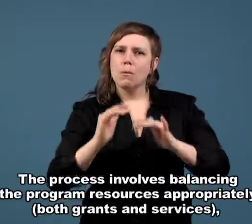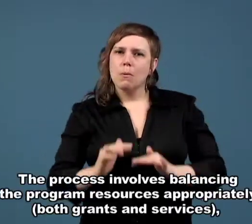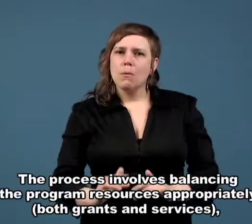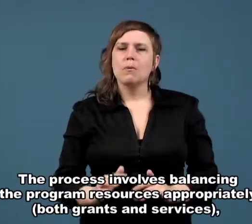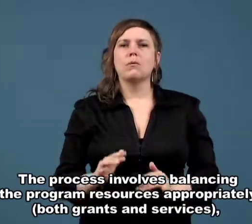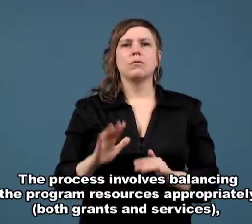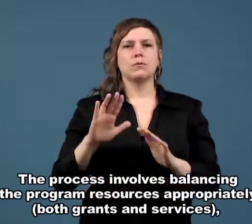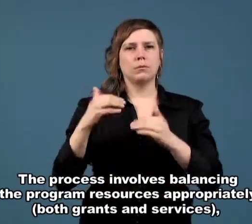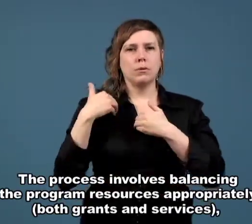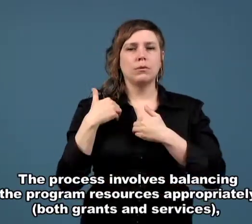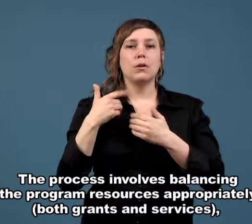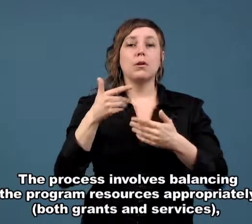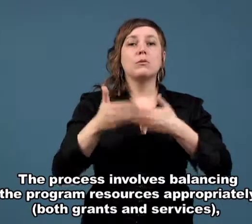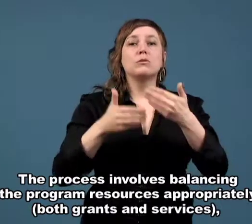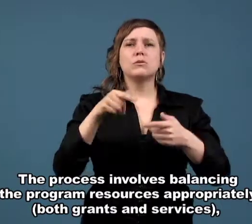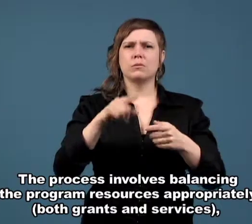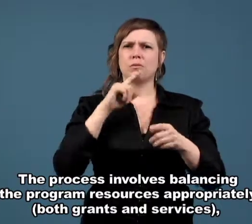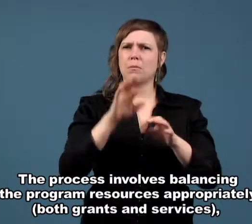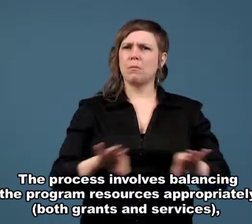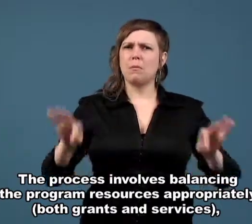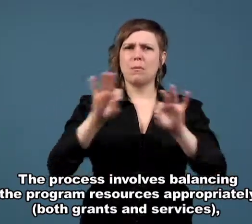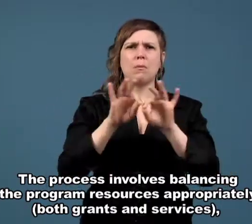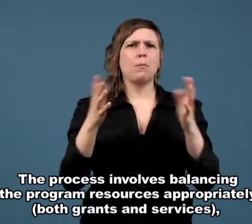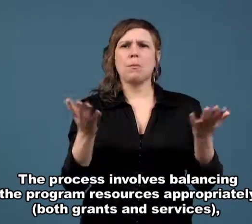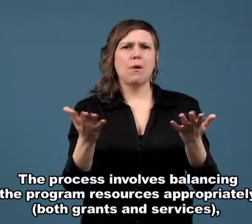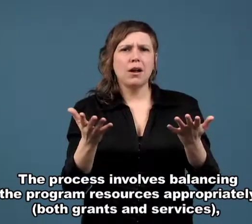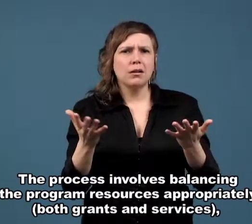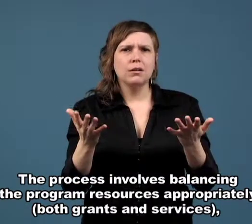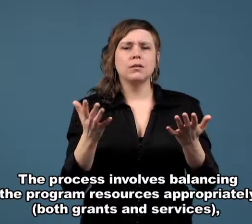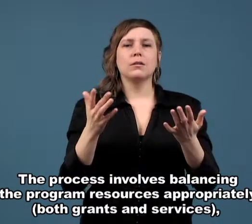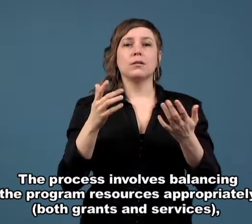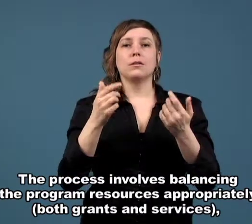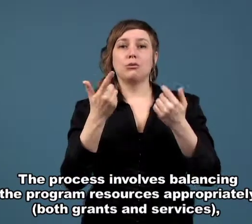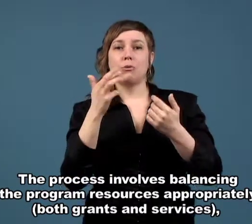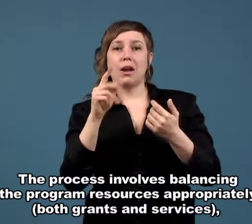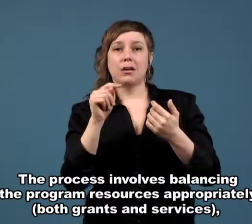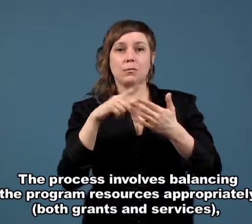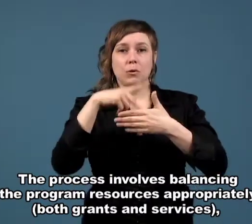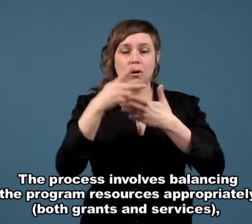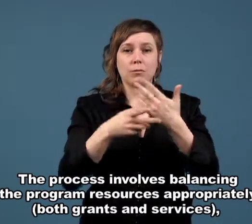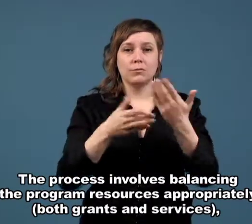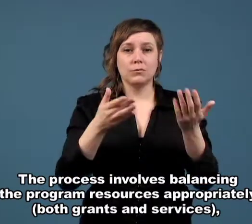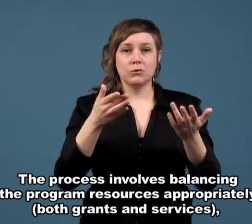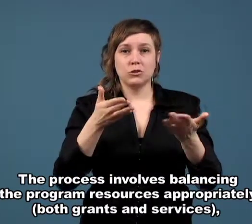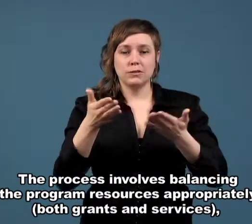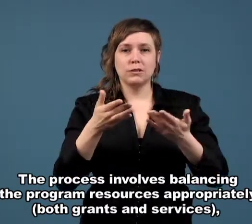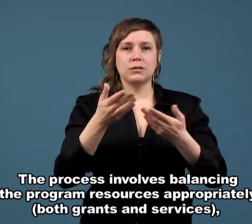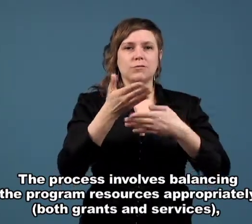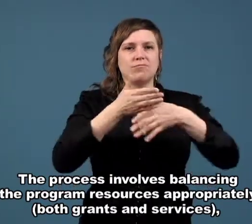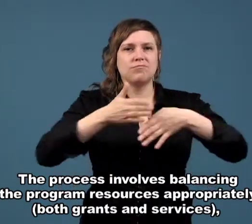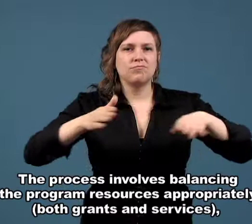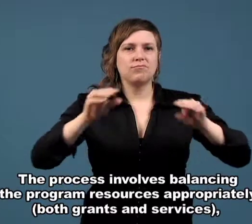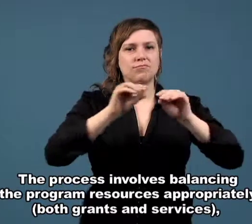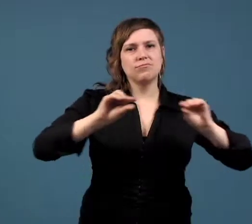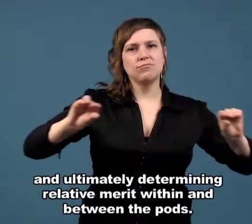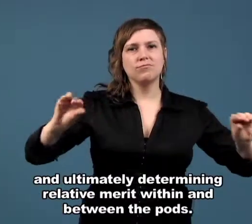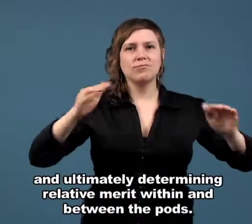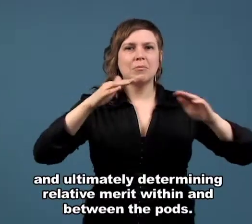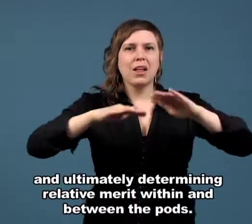The process involves balancing the program resources appropriately, both grants and services, and